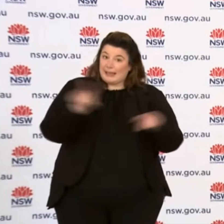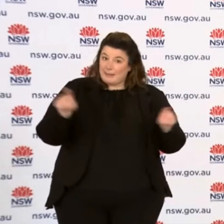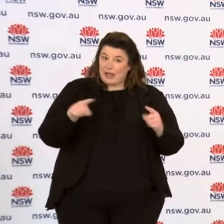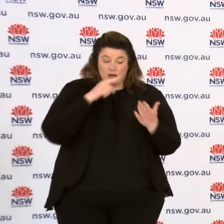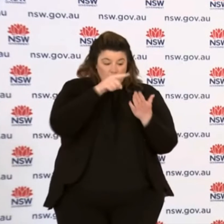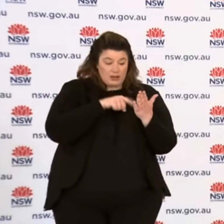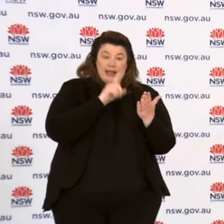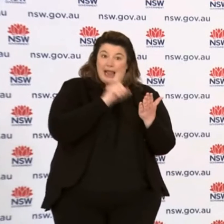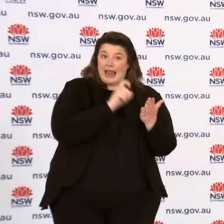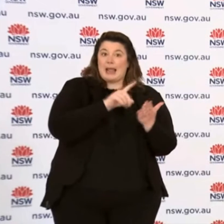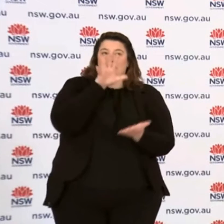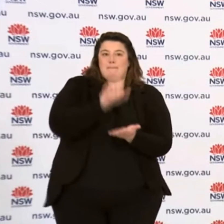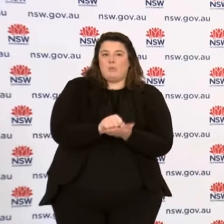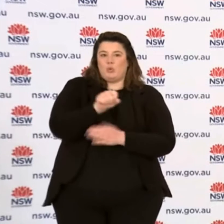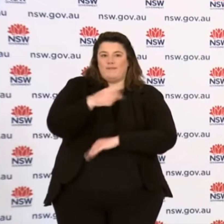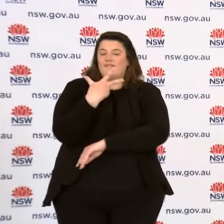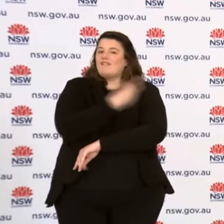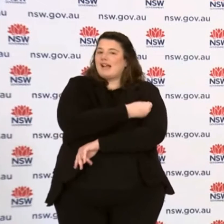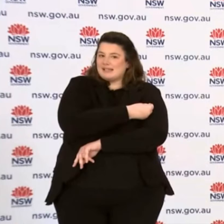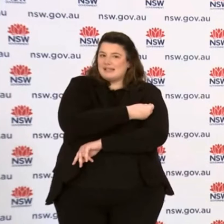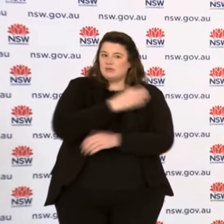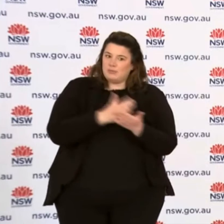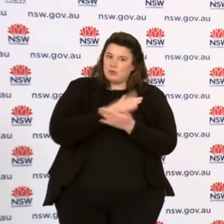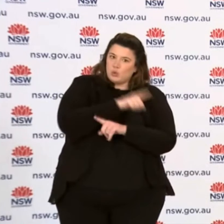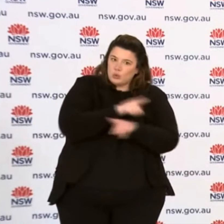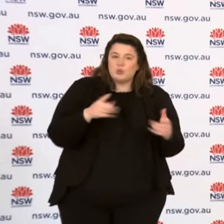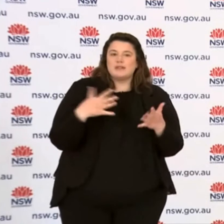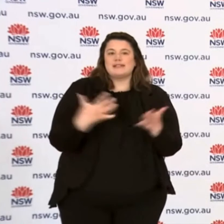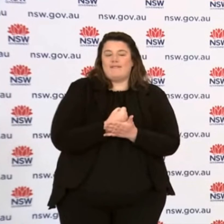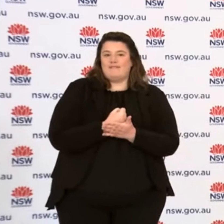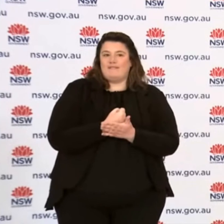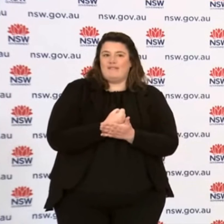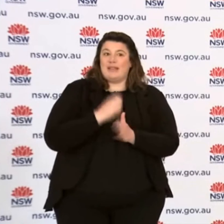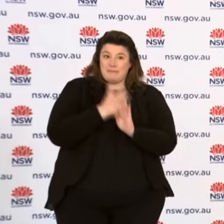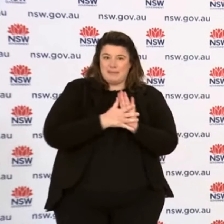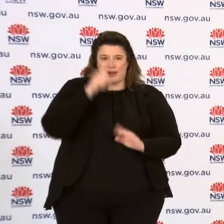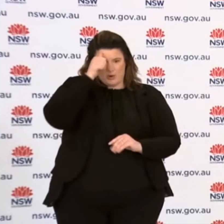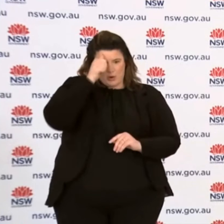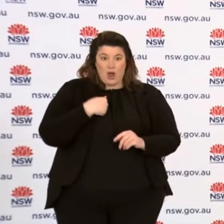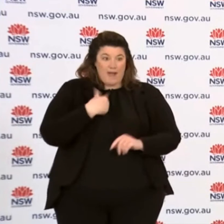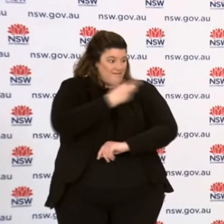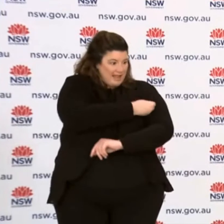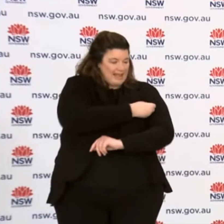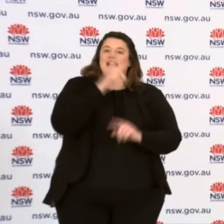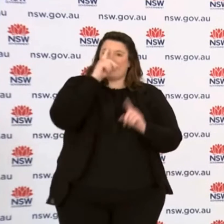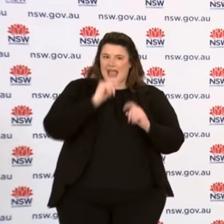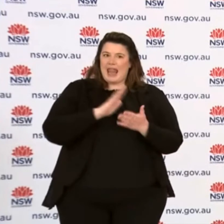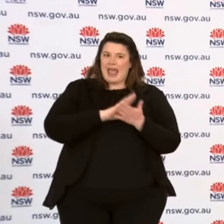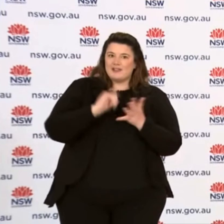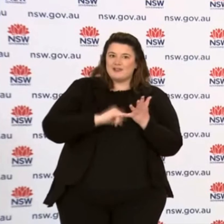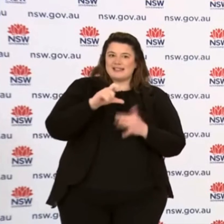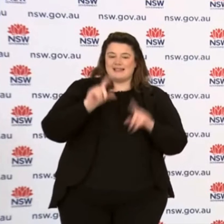of gold, get a vaccine in your arm and keep safe. And know then that you can definitely do your HSC in the next, I think it's